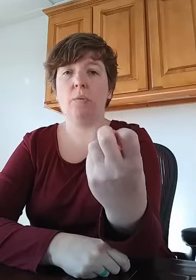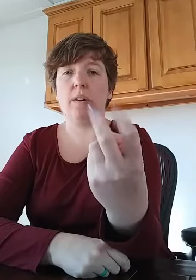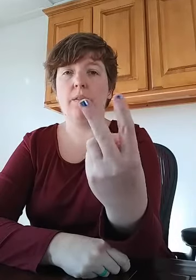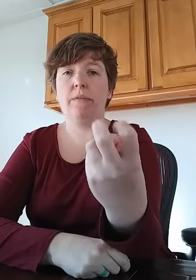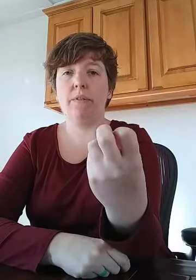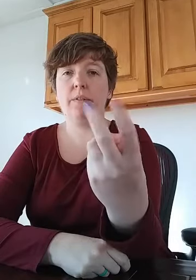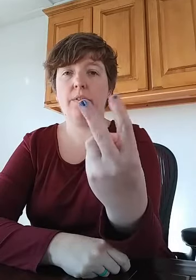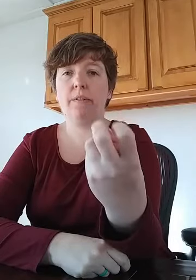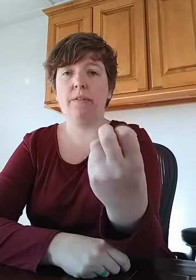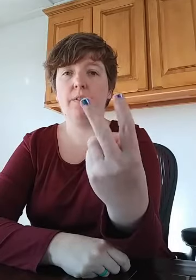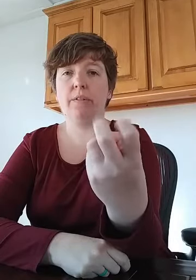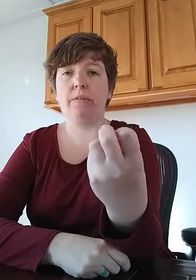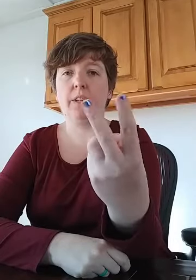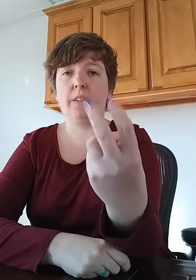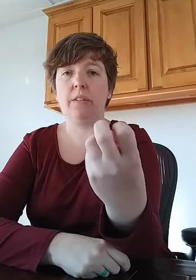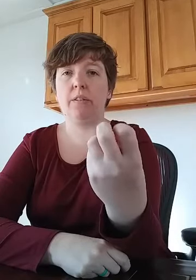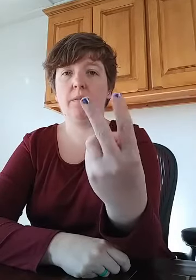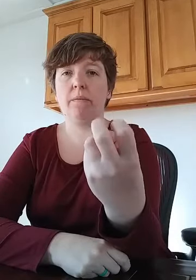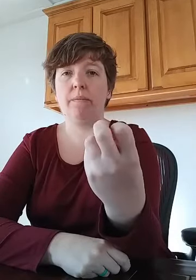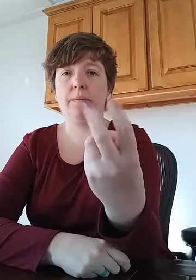12, you flick the 2.